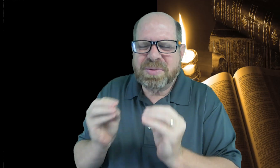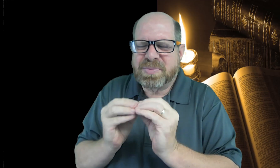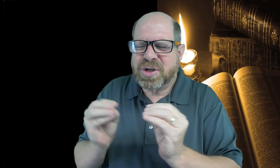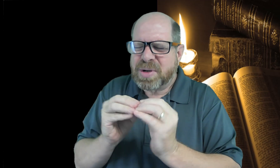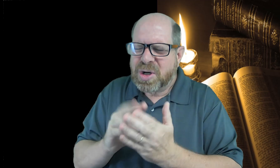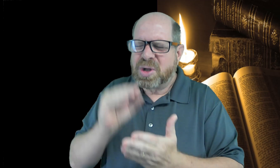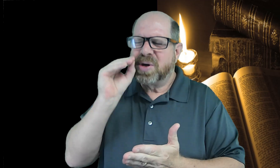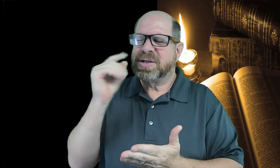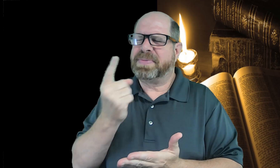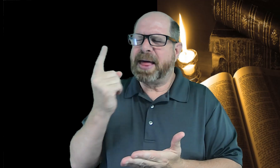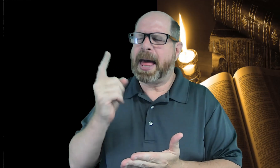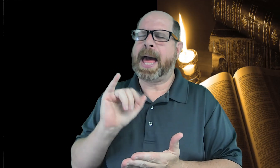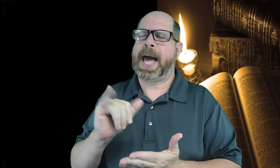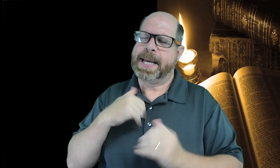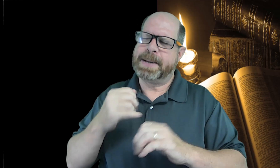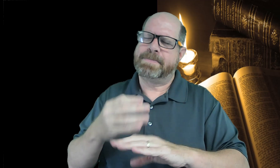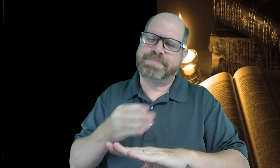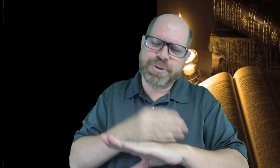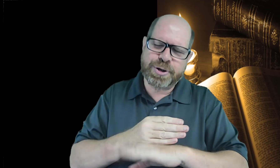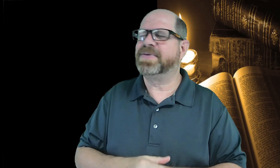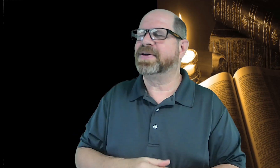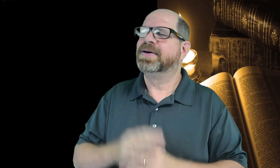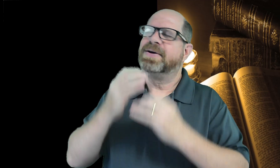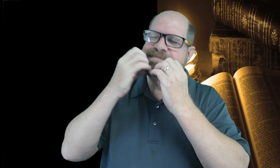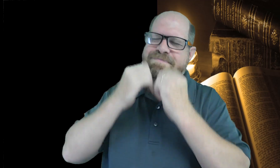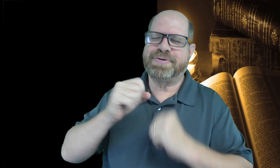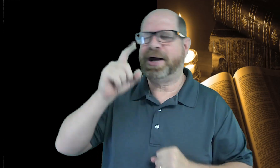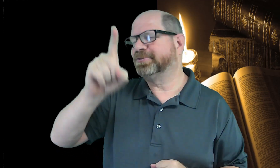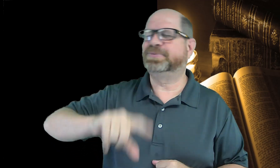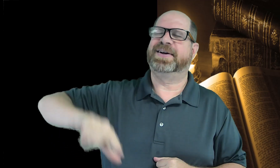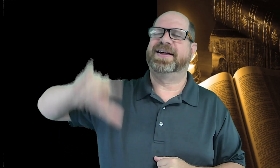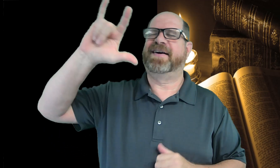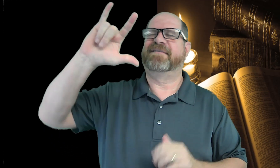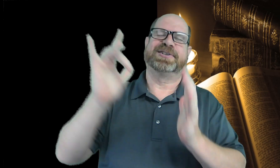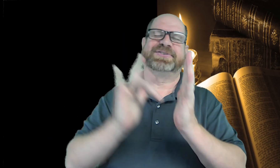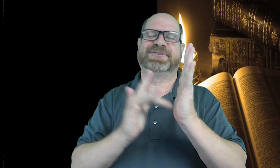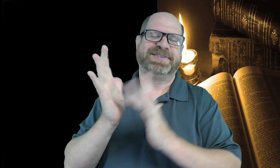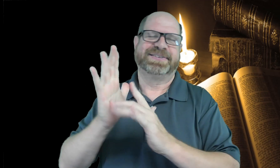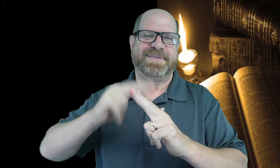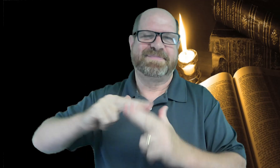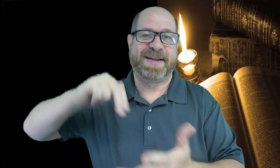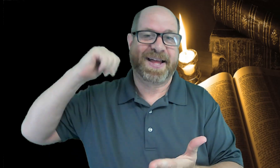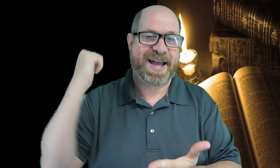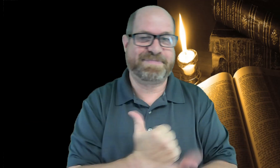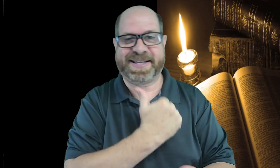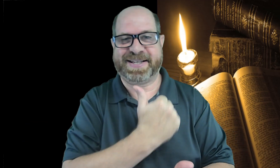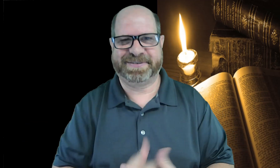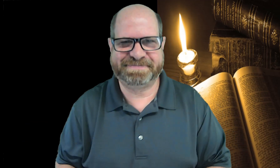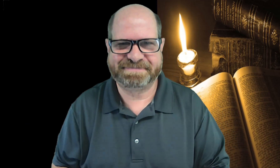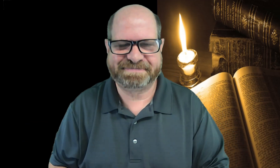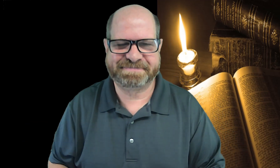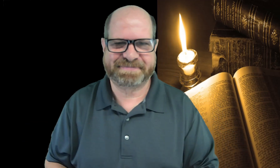us more and more to learn about you and how to improve. You're precious and we love you. In Jesus' name, amen.